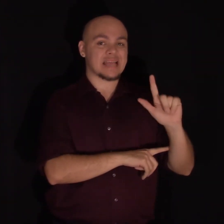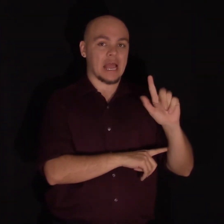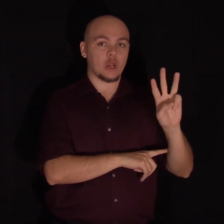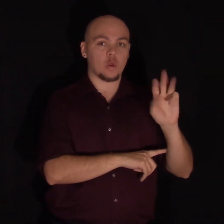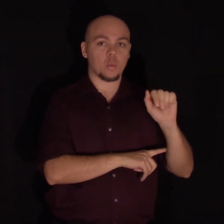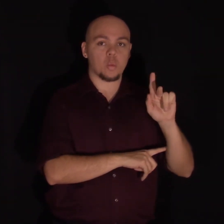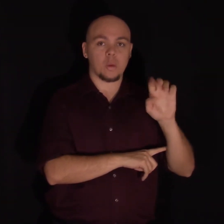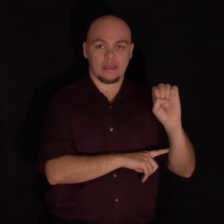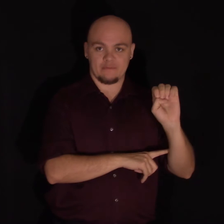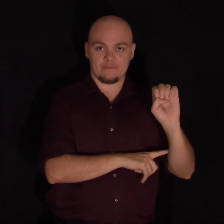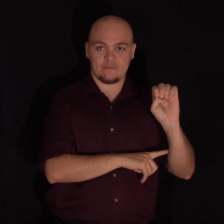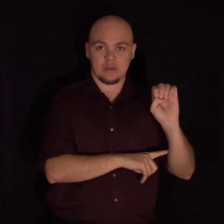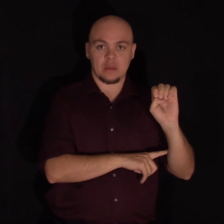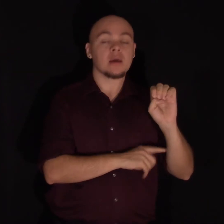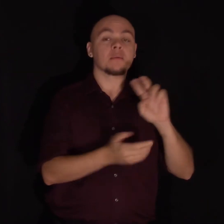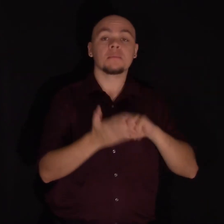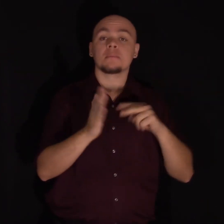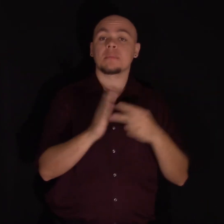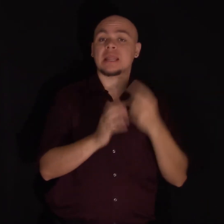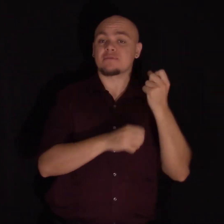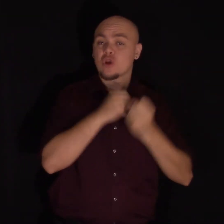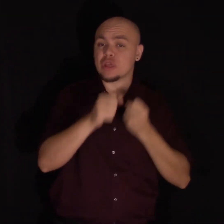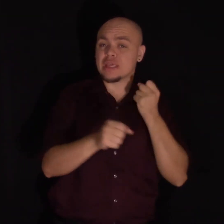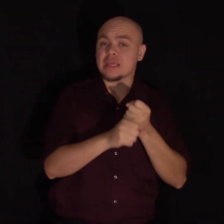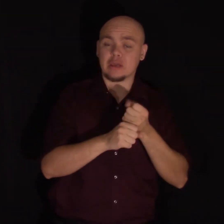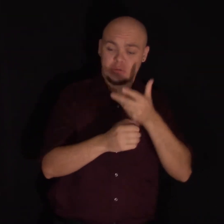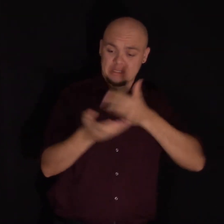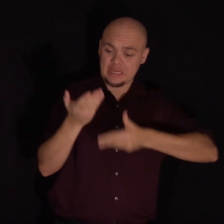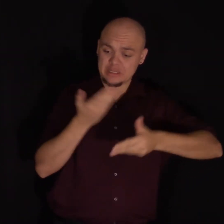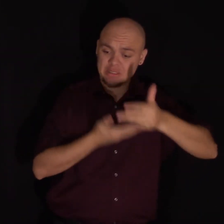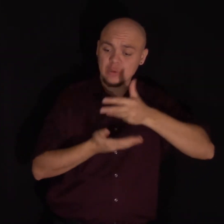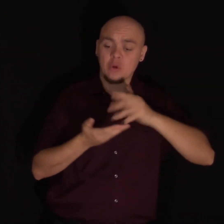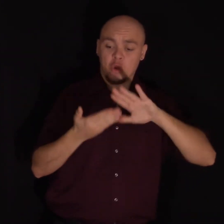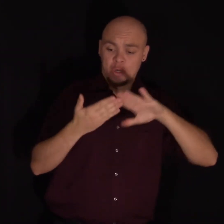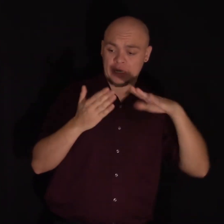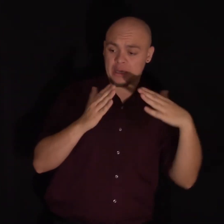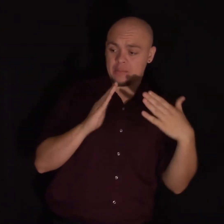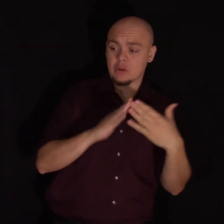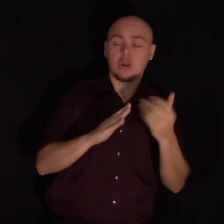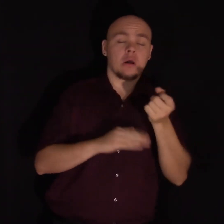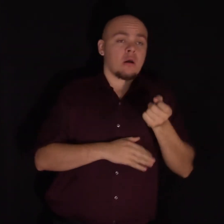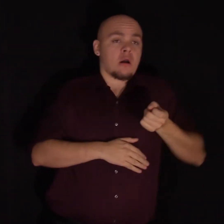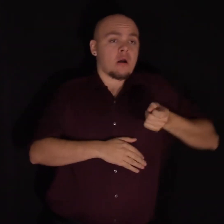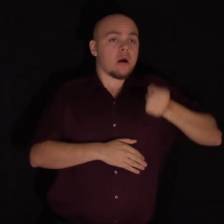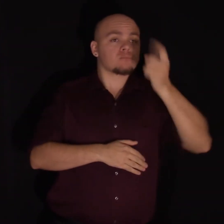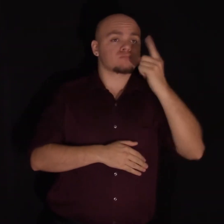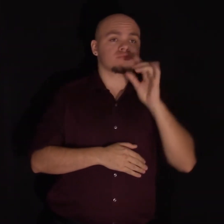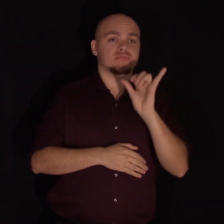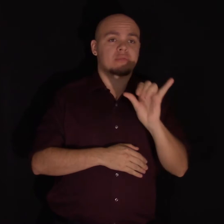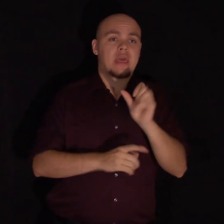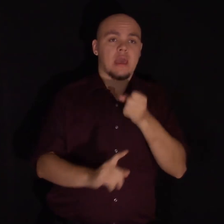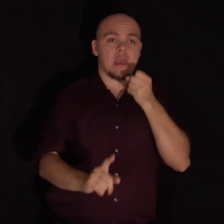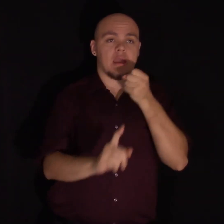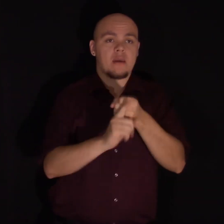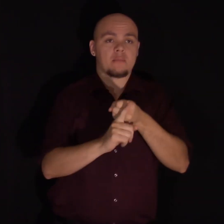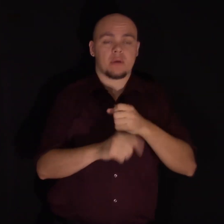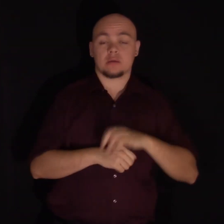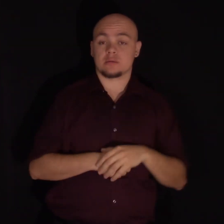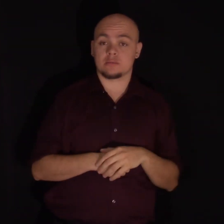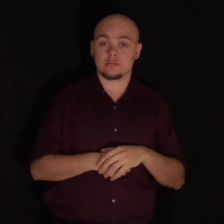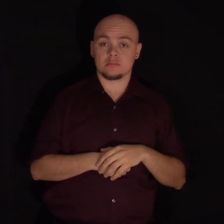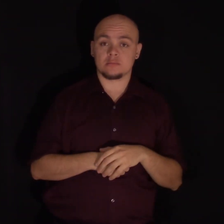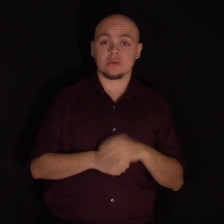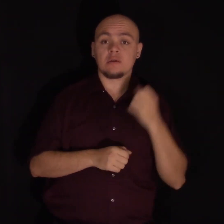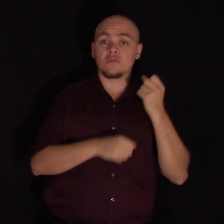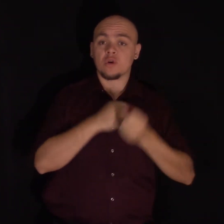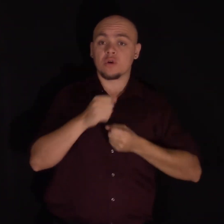years for the community and for society to comprehend its impact. It has taken me years to